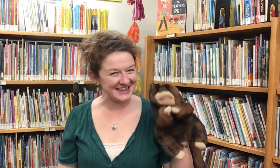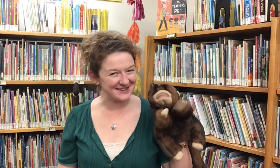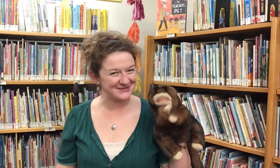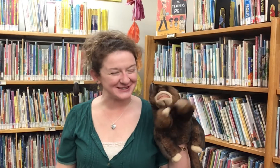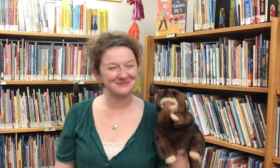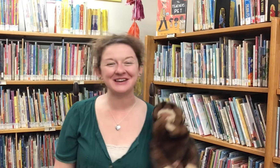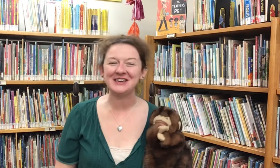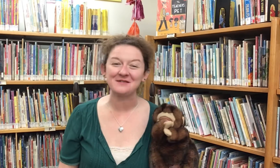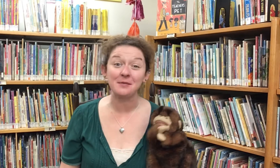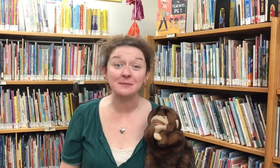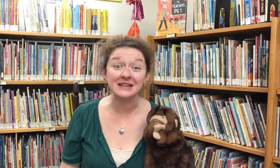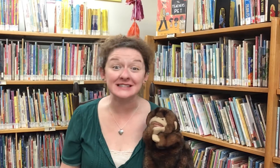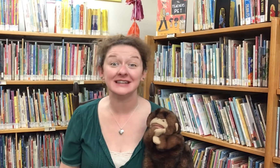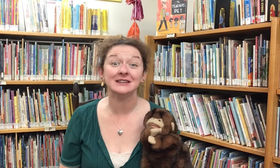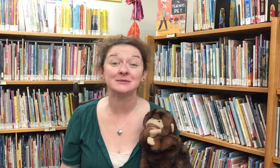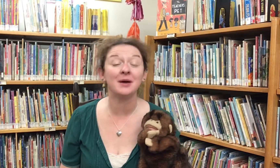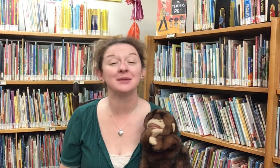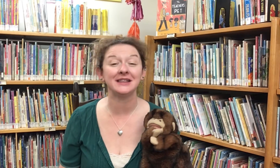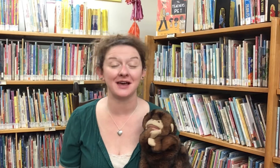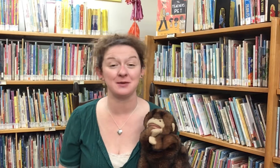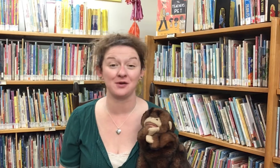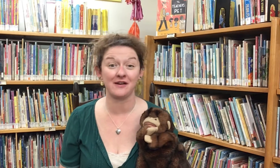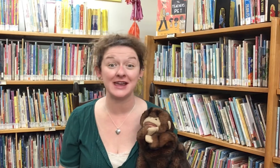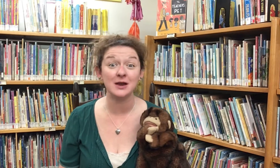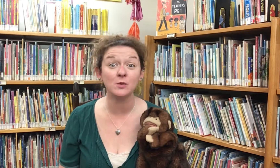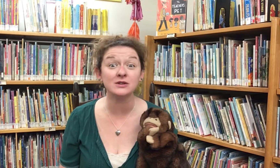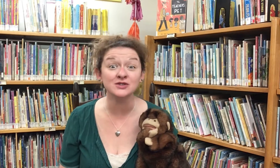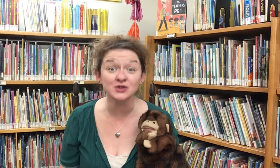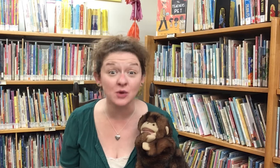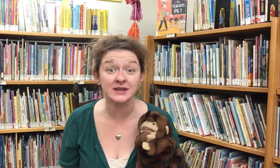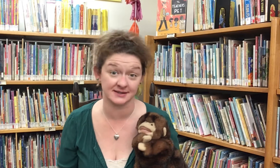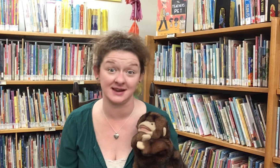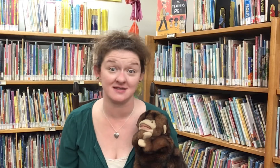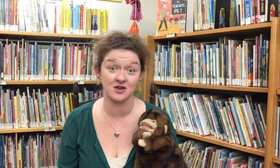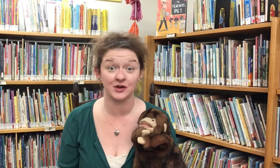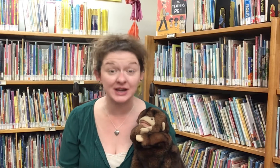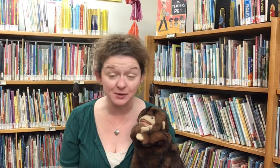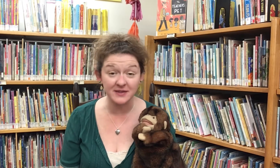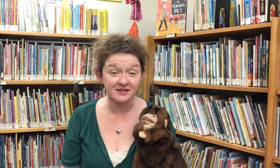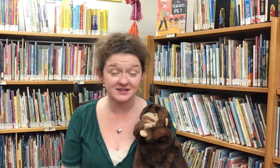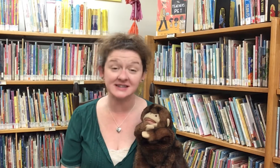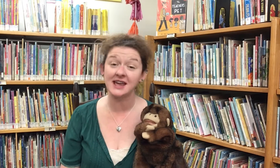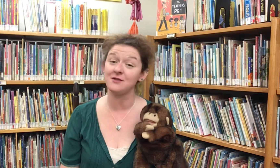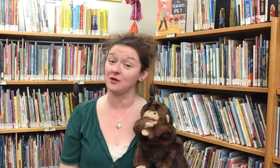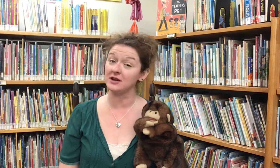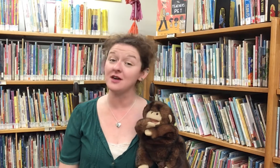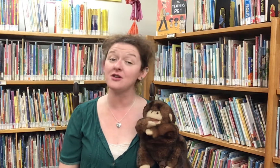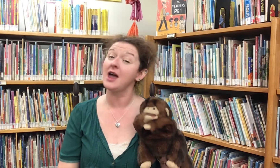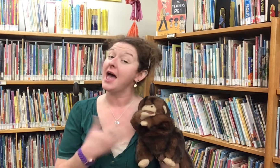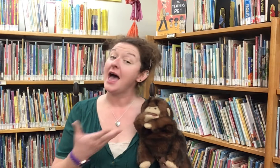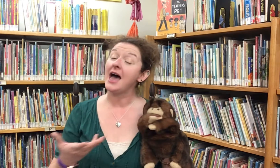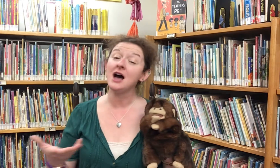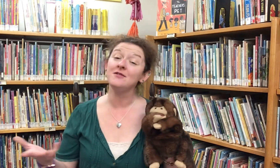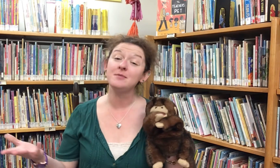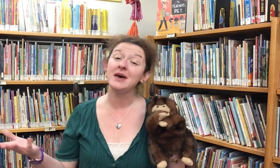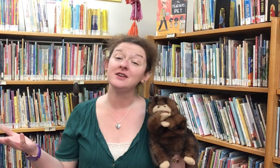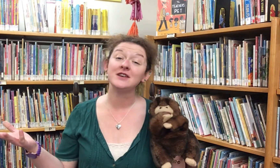Dani and Mr. Monkey from the Pleasant Hills Public Library, and we're so excited that you're here with us today for another Alphabet